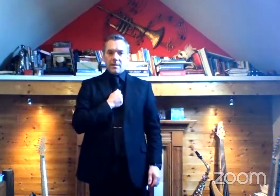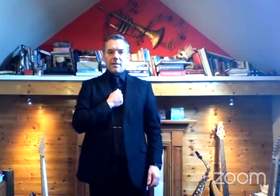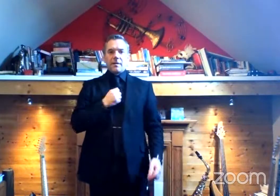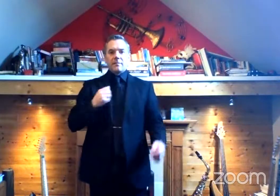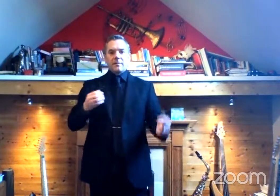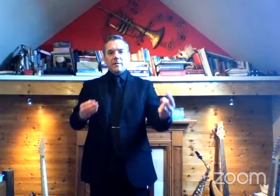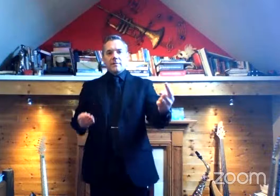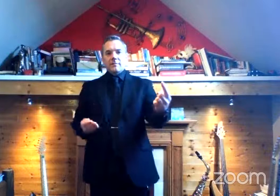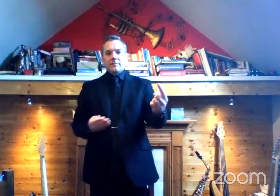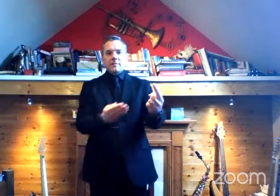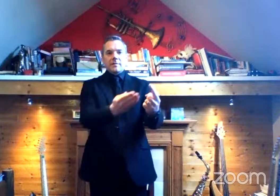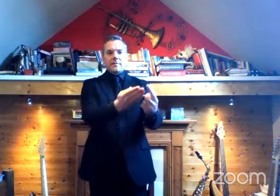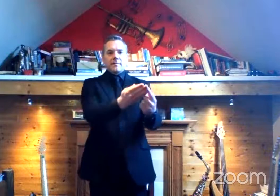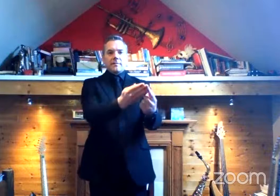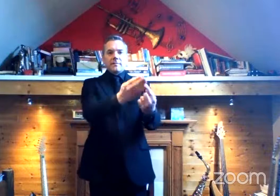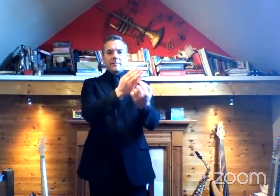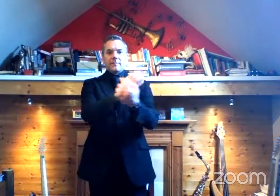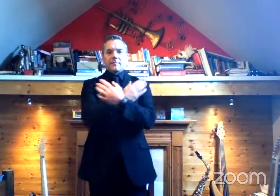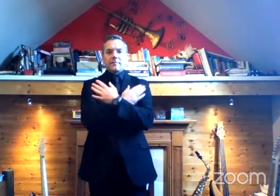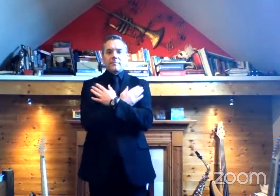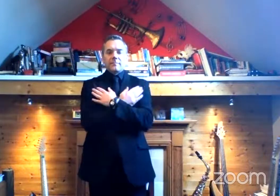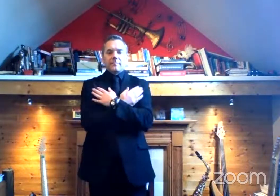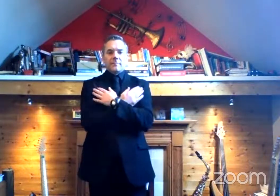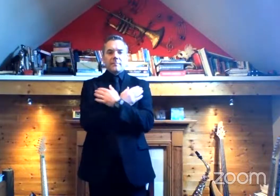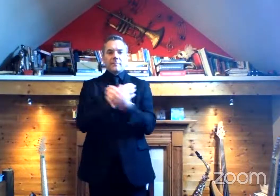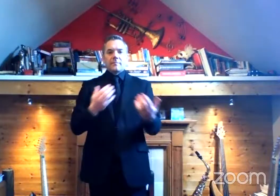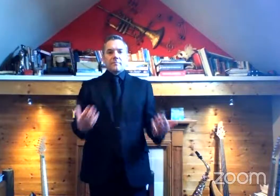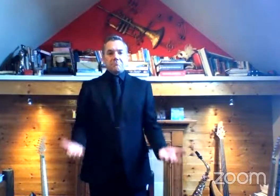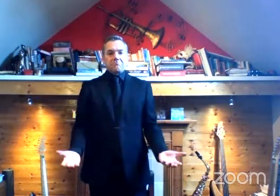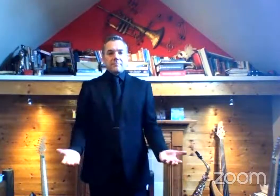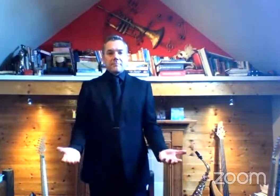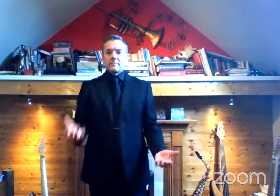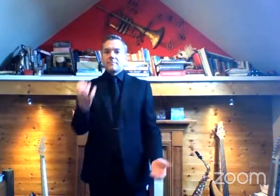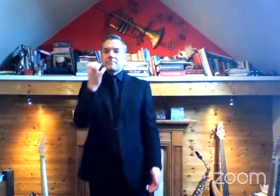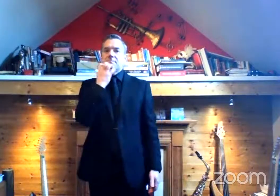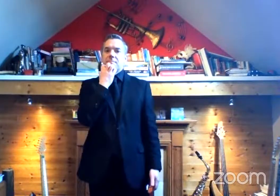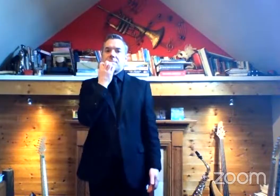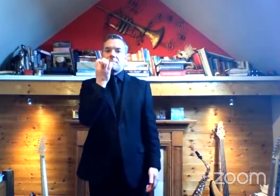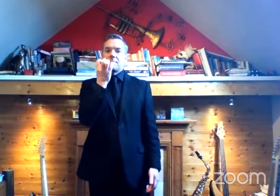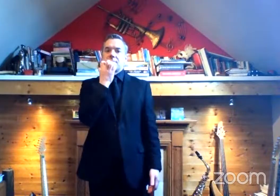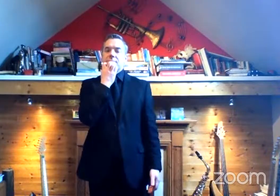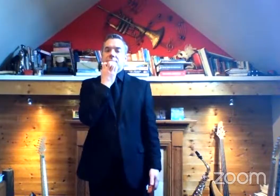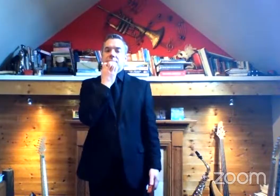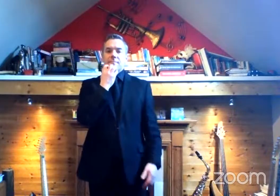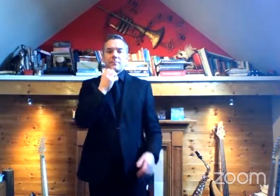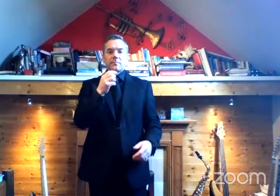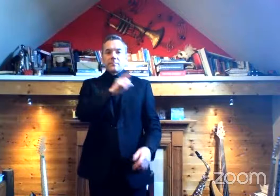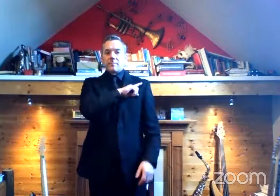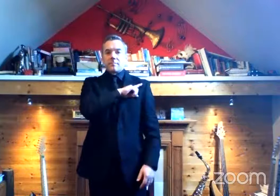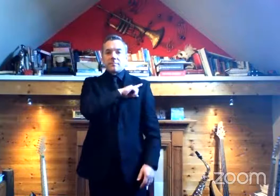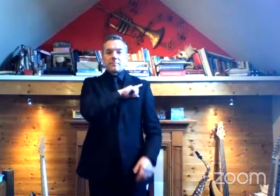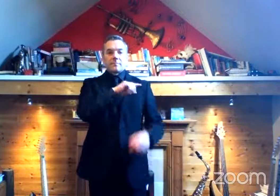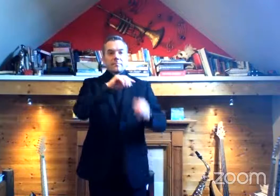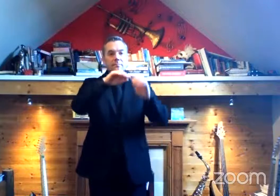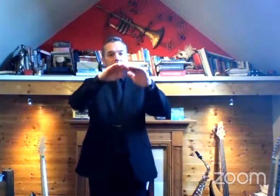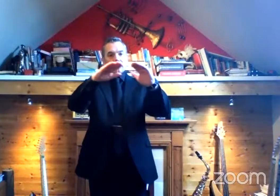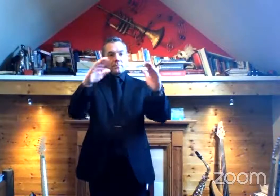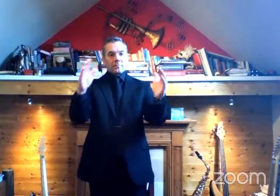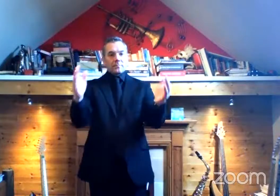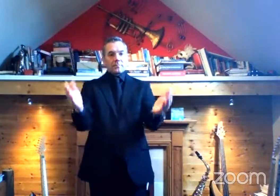I have lived for love. Now that's not enough, for the world I